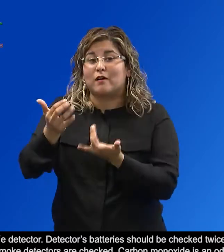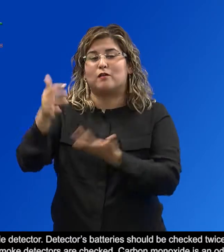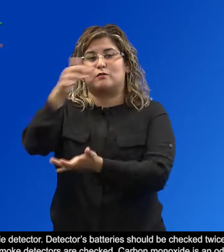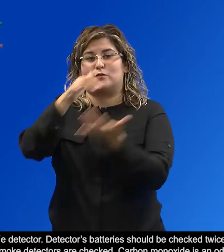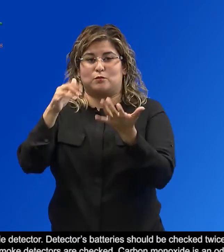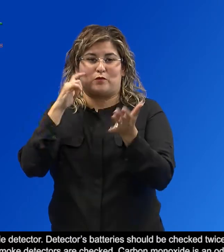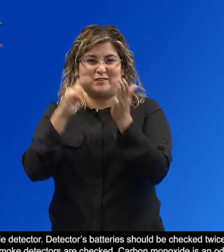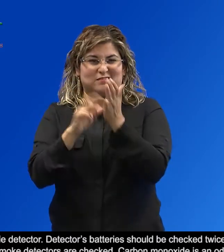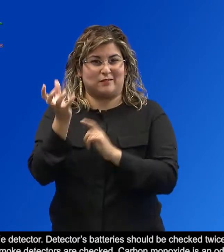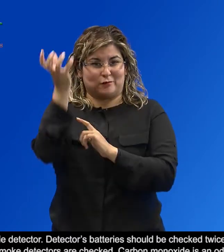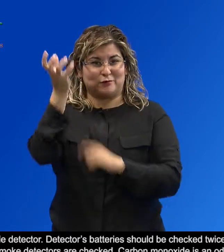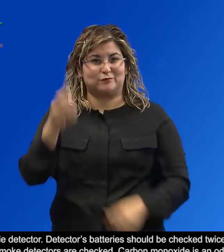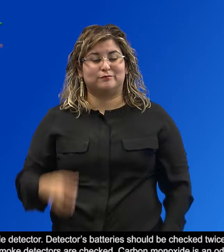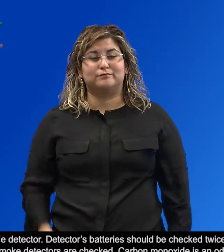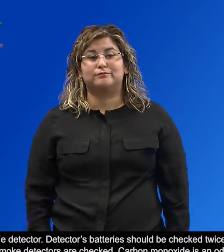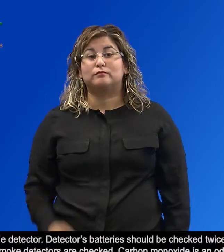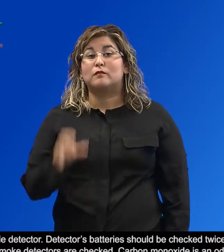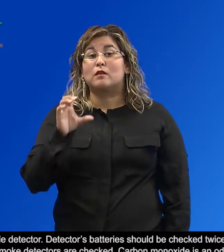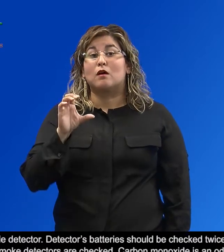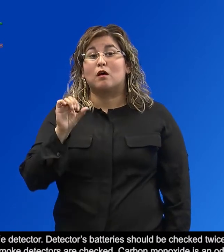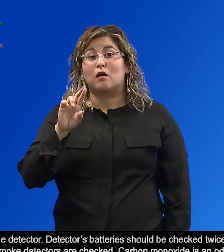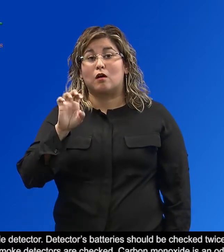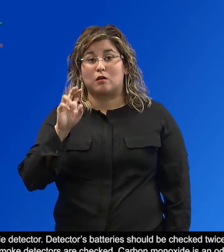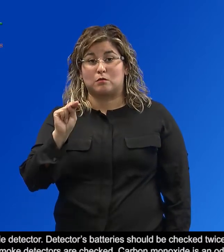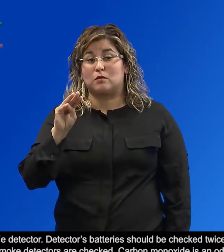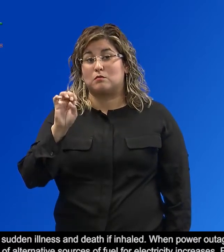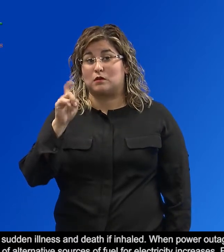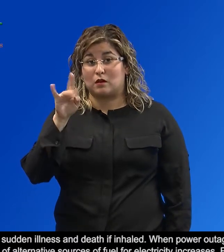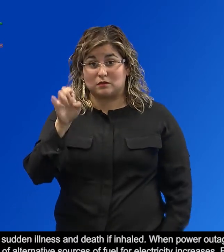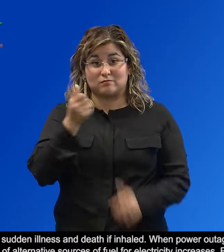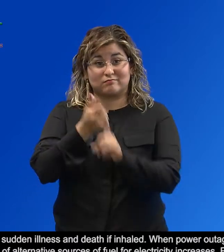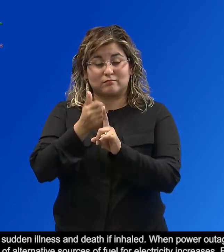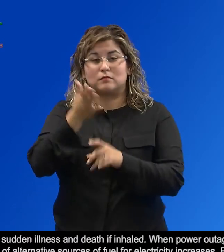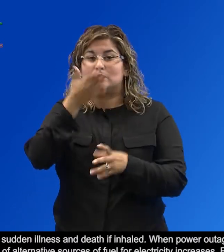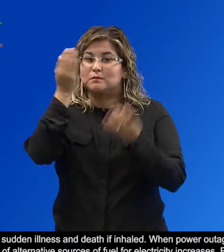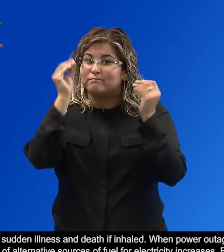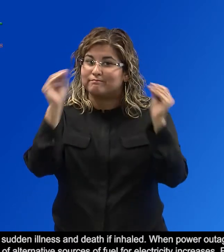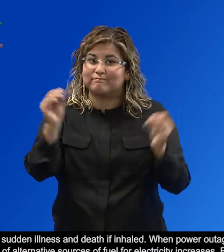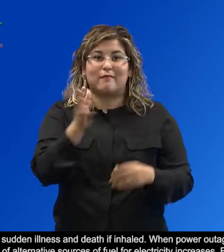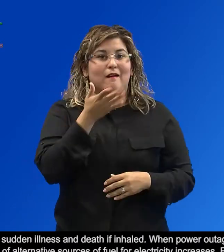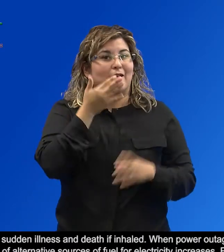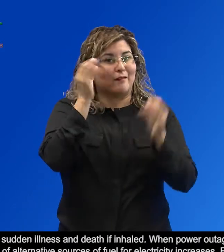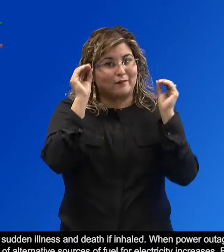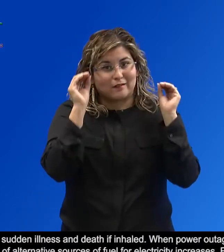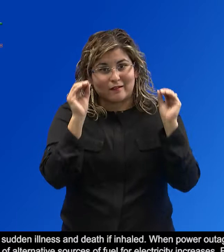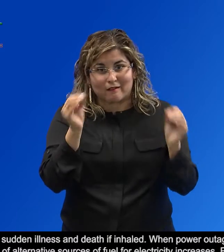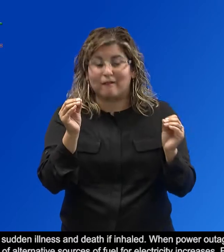monoxide is an odorless and colorless gas that can cause sudden illness and death if inhaled.